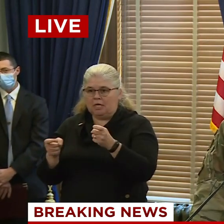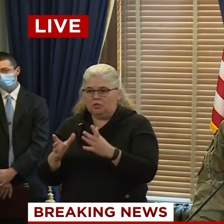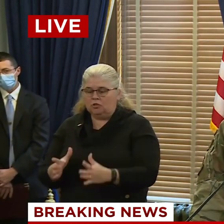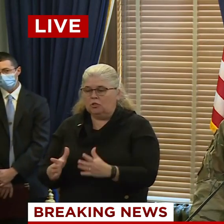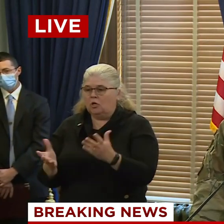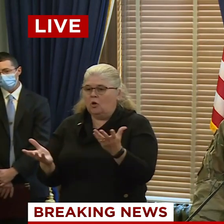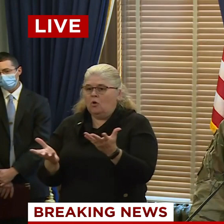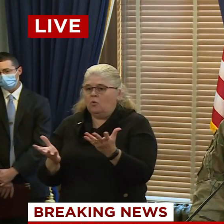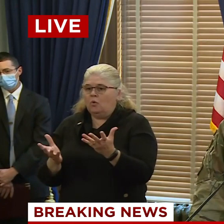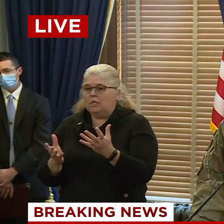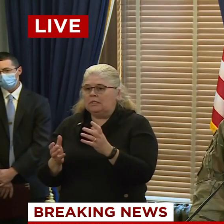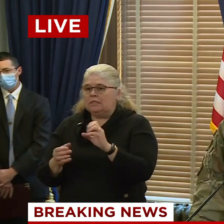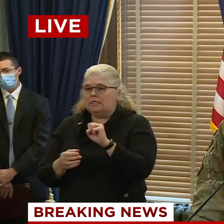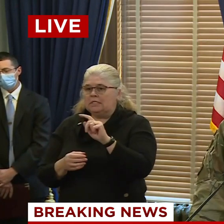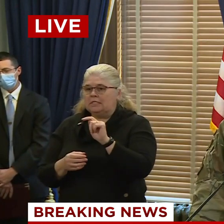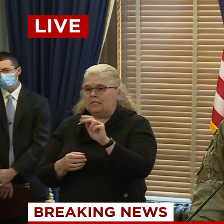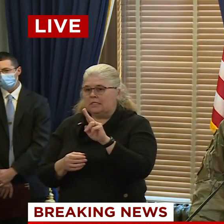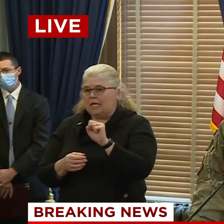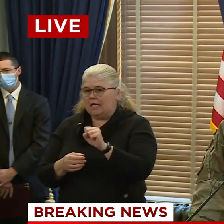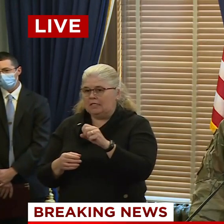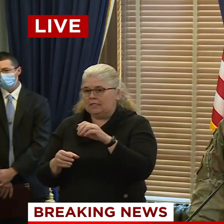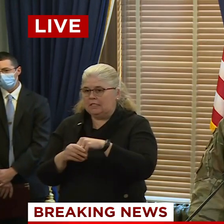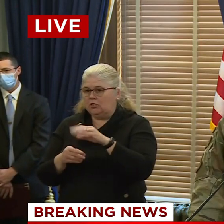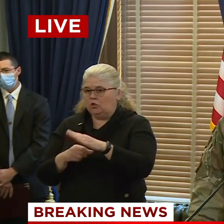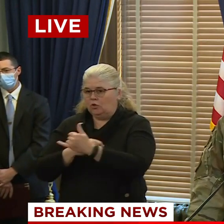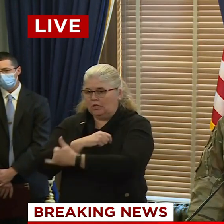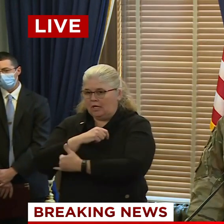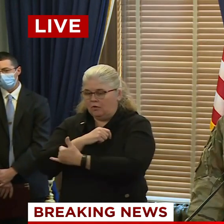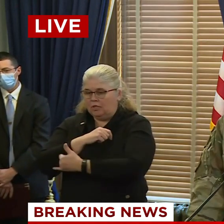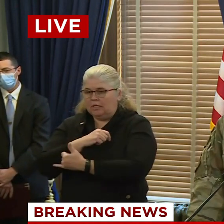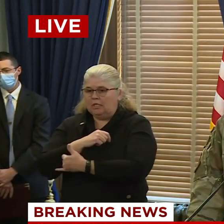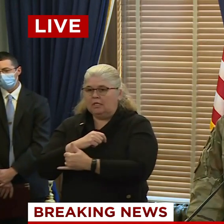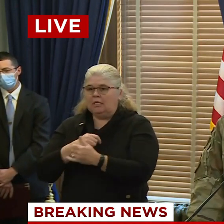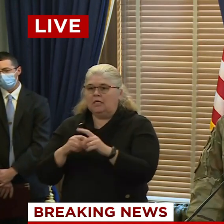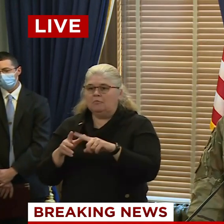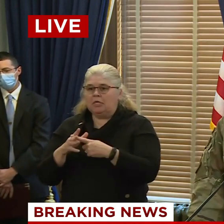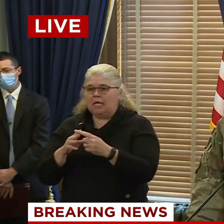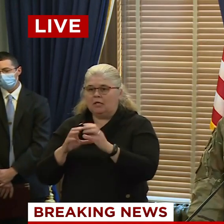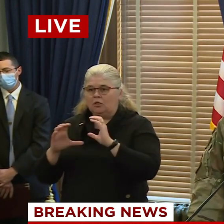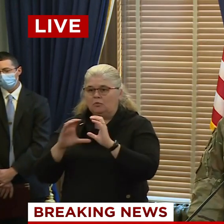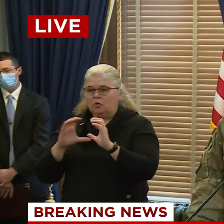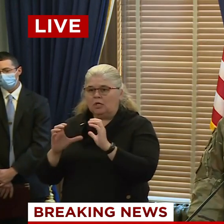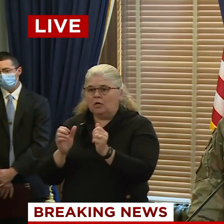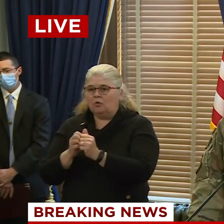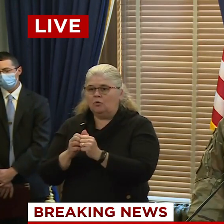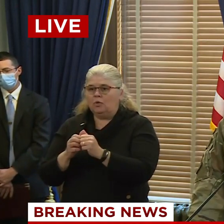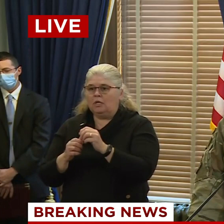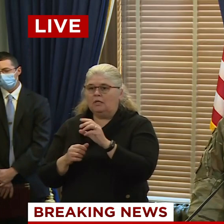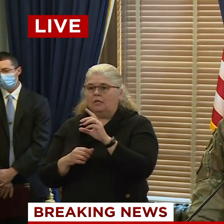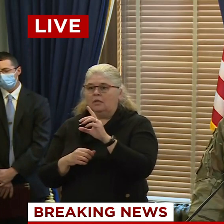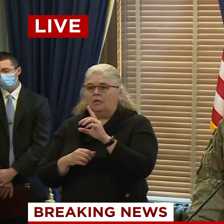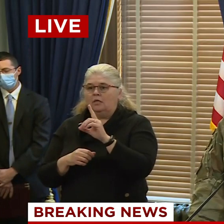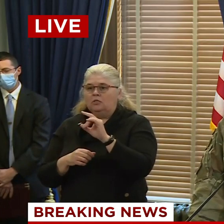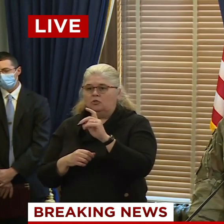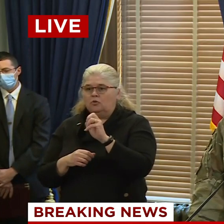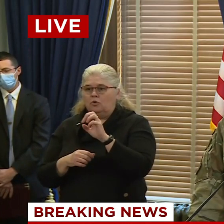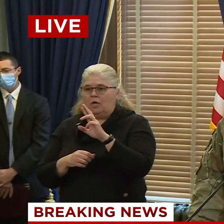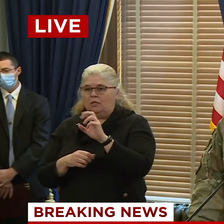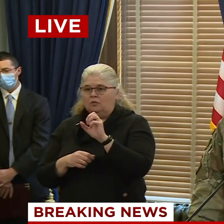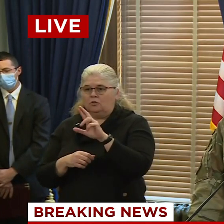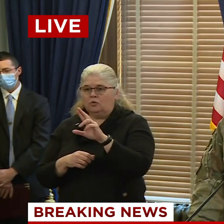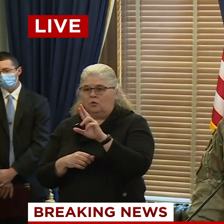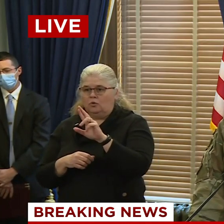status in your specific and particular county? We began communicating and coordinating with the Red Cross and again the county emergency